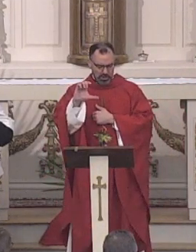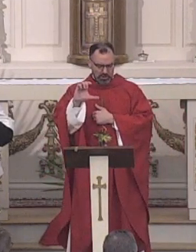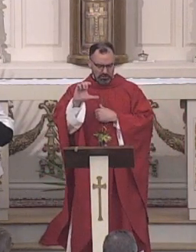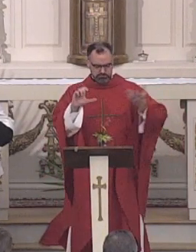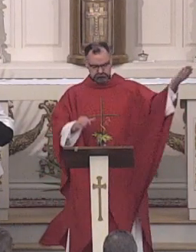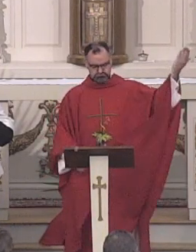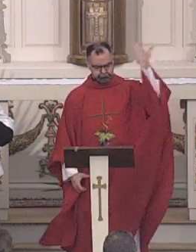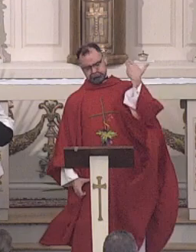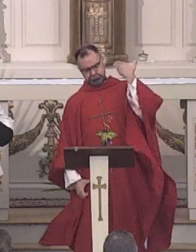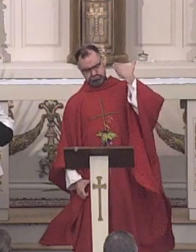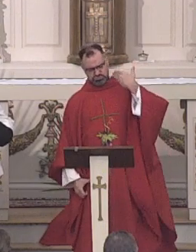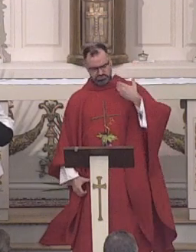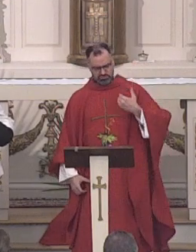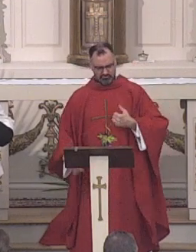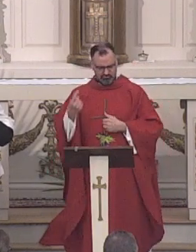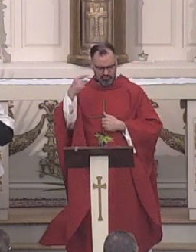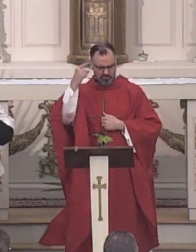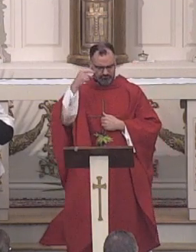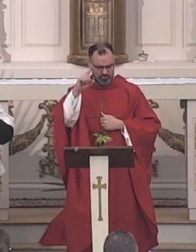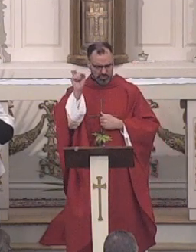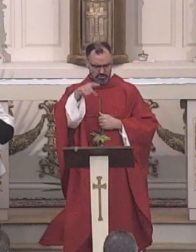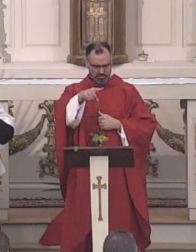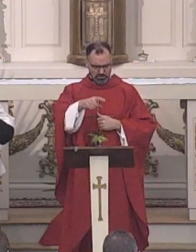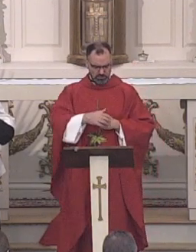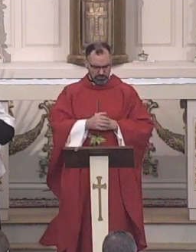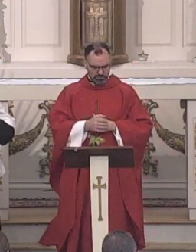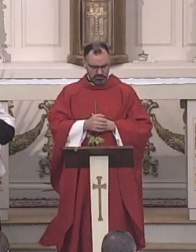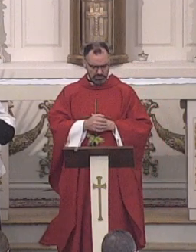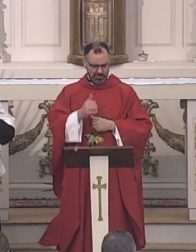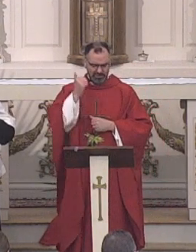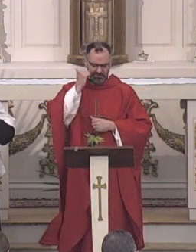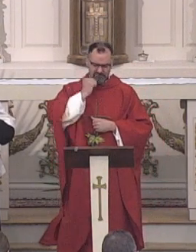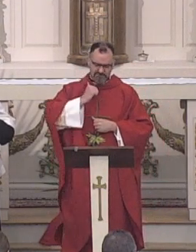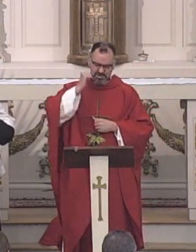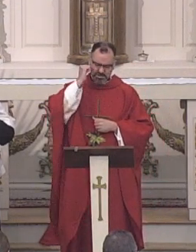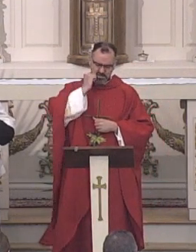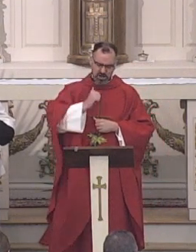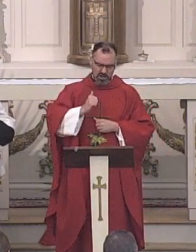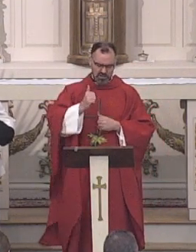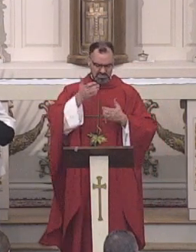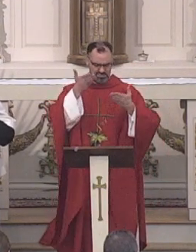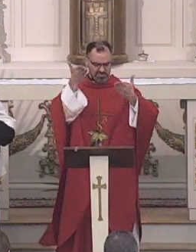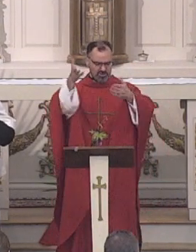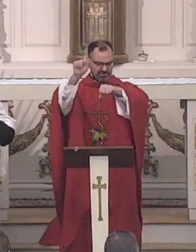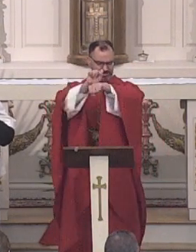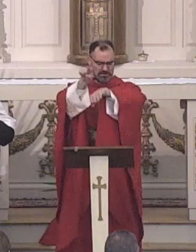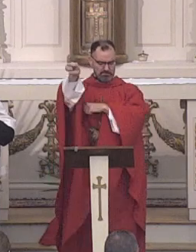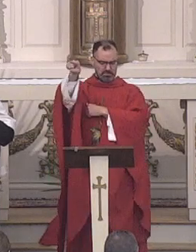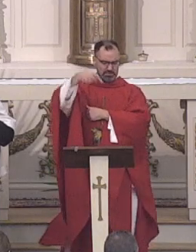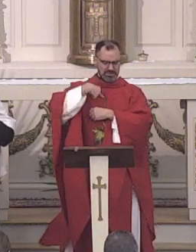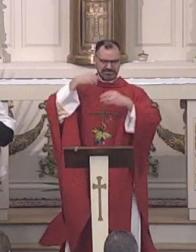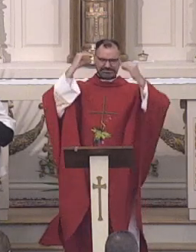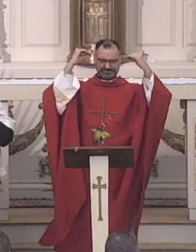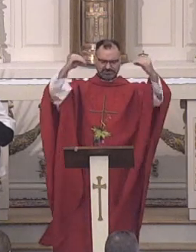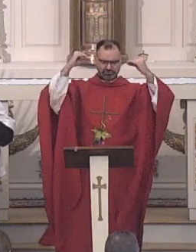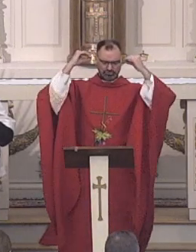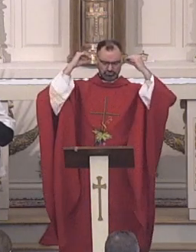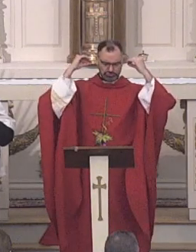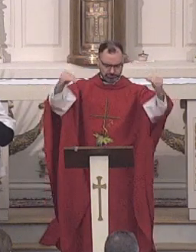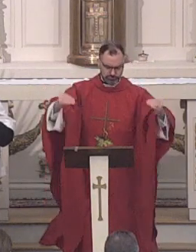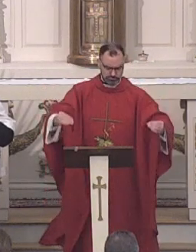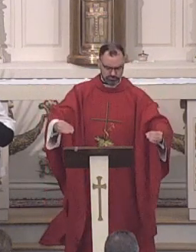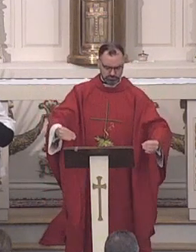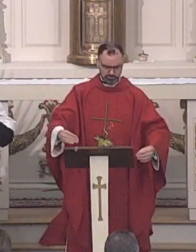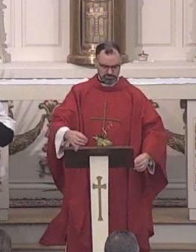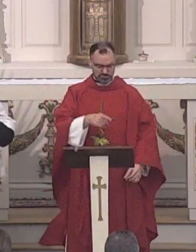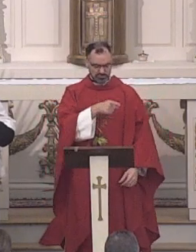against me? Can you come out against a robber with swords and clubs to seize me? Day after day I